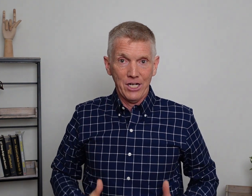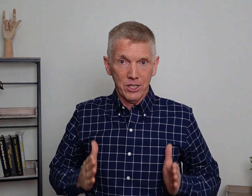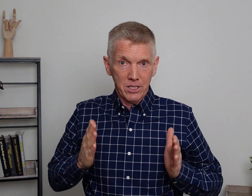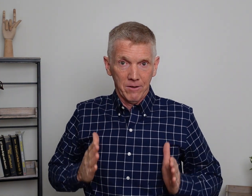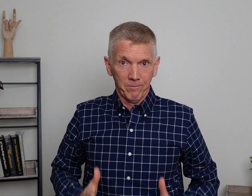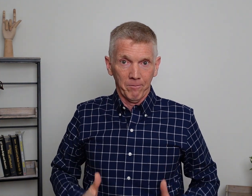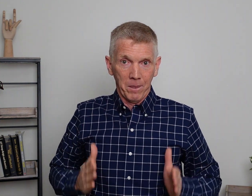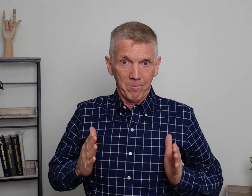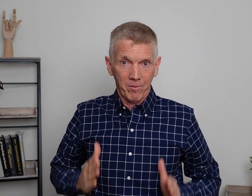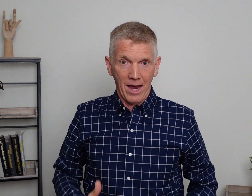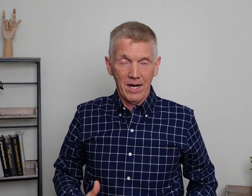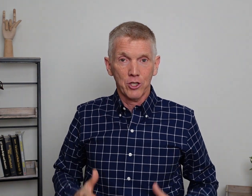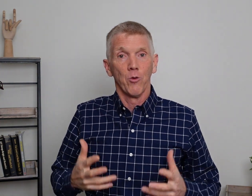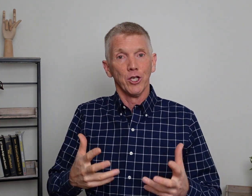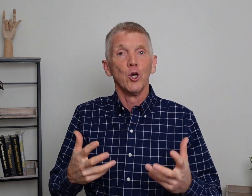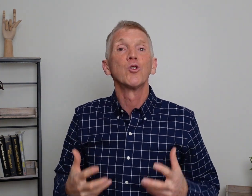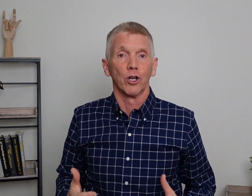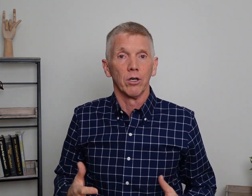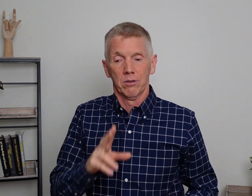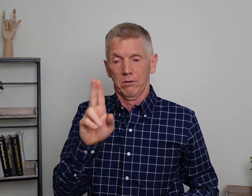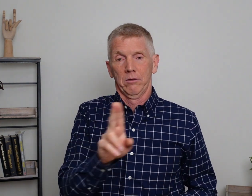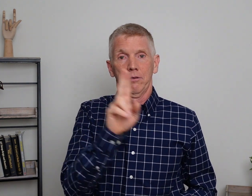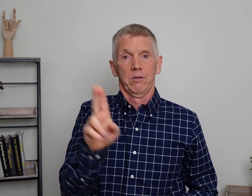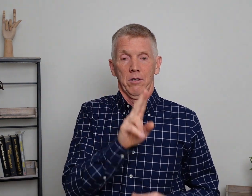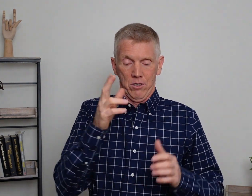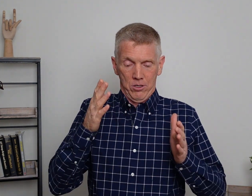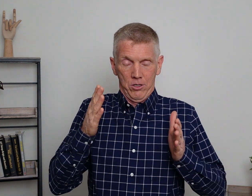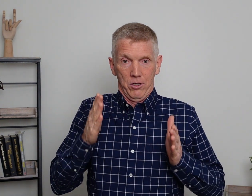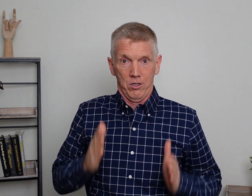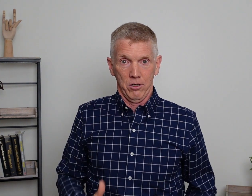Agent, okay, so the user.